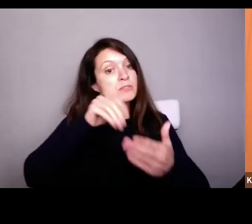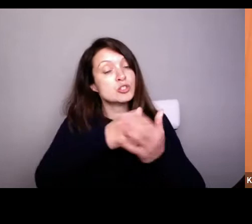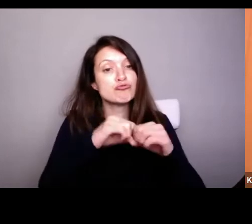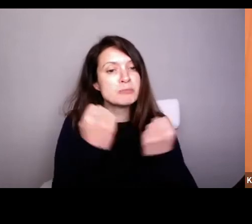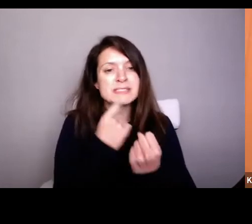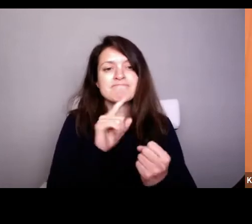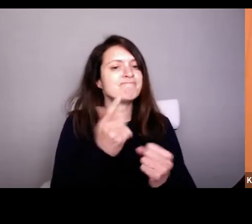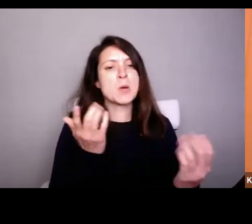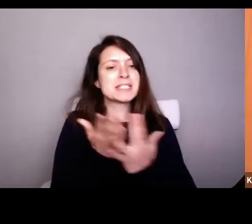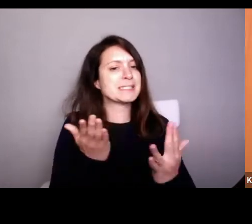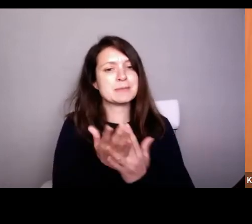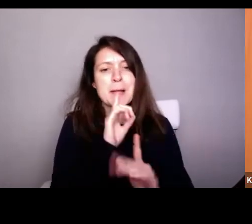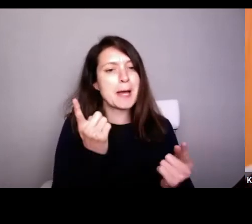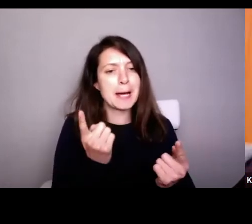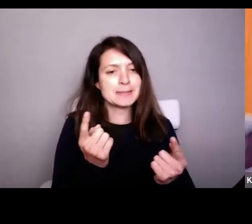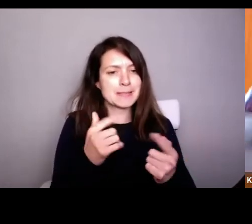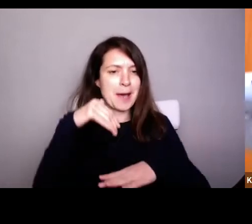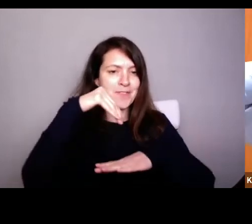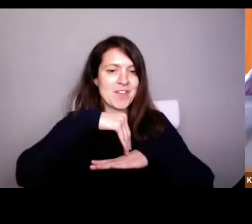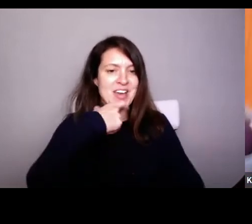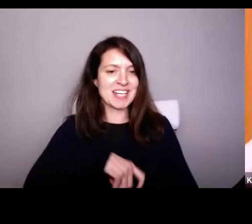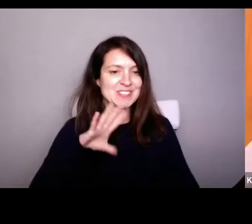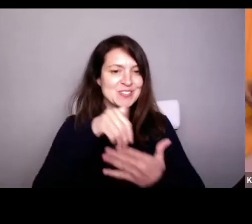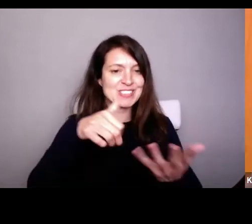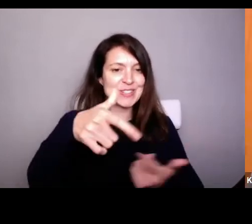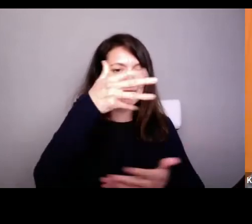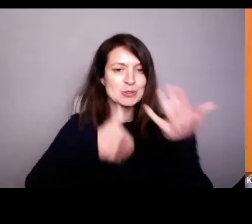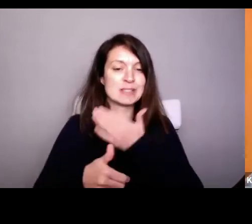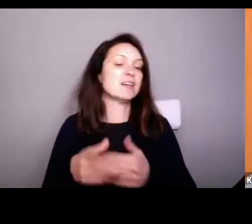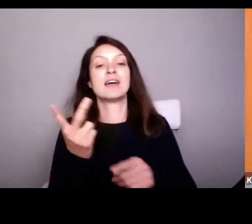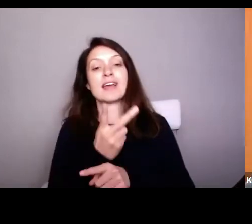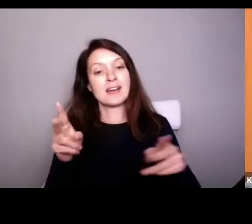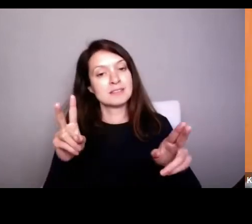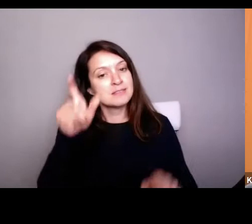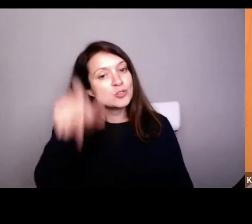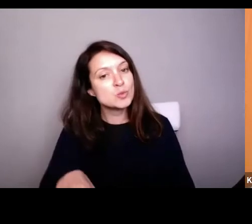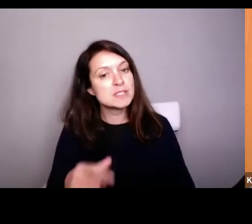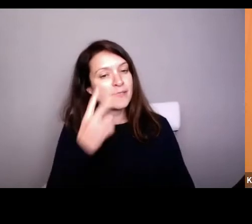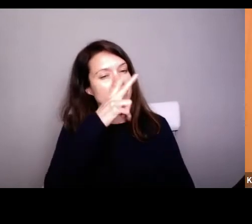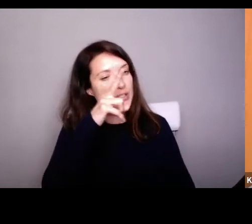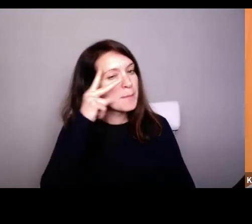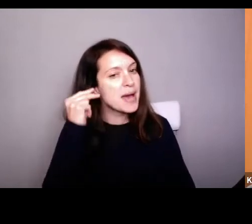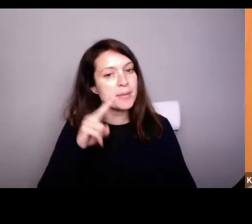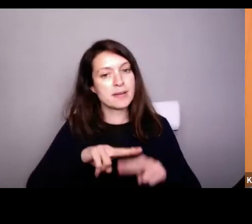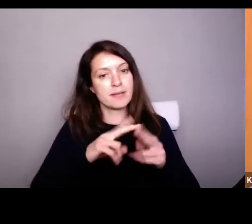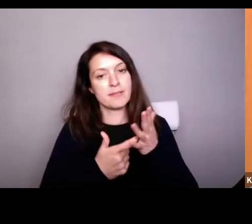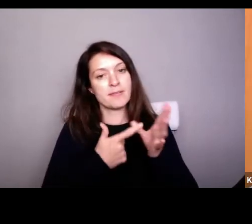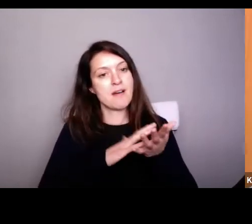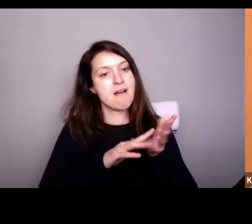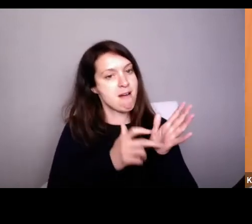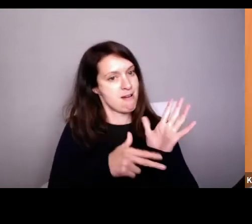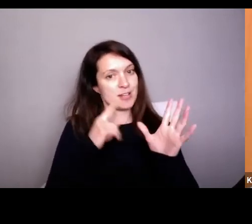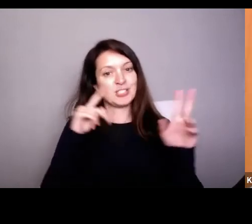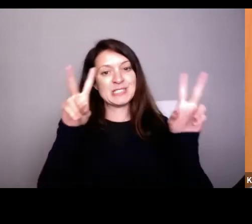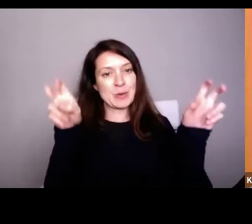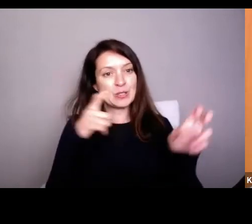And once again, here's a quote from Farhana, who is a student with a visual impairment, and explains